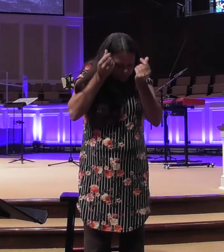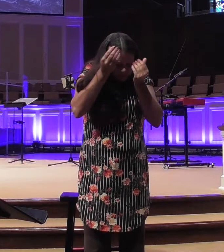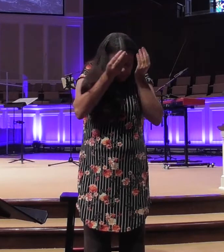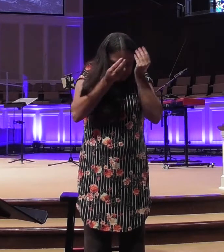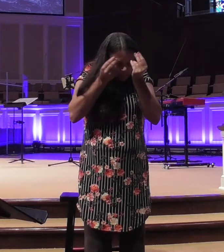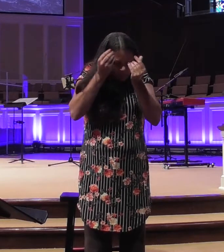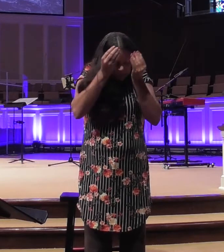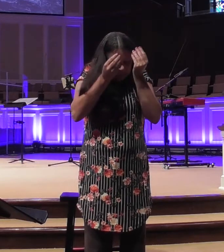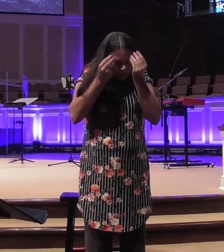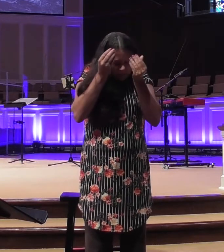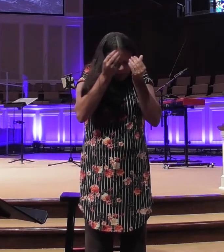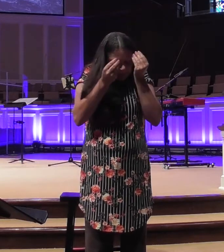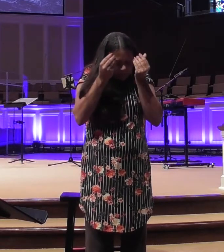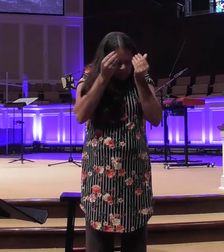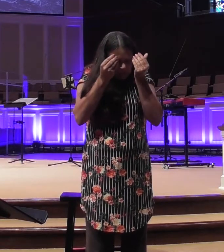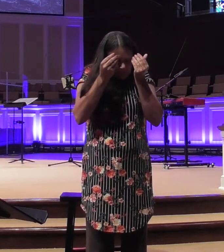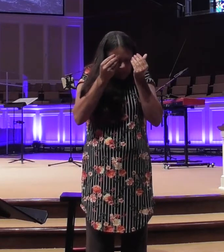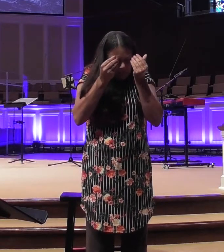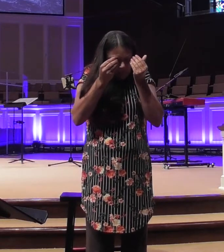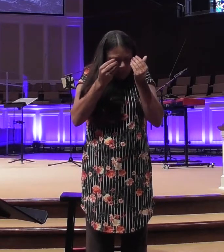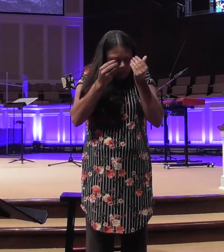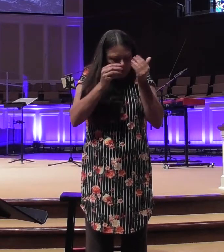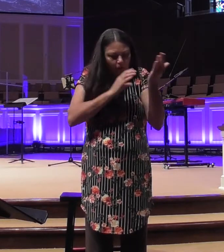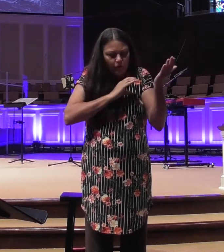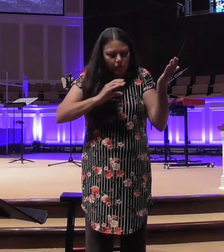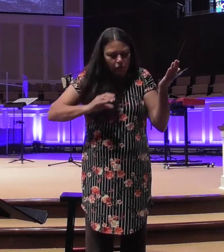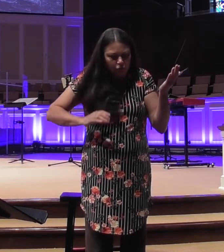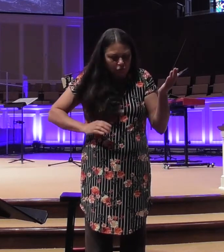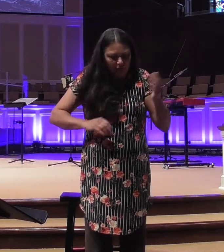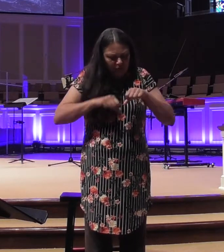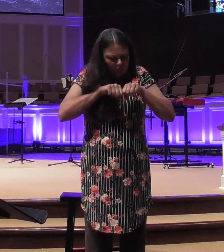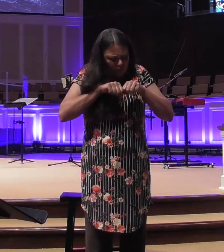the broken body of Christ. We'll be holding in our hands